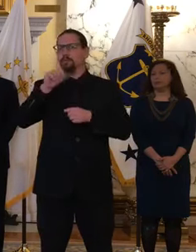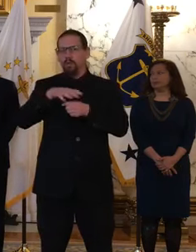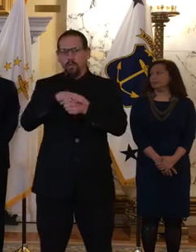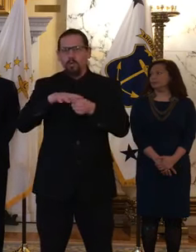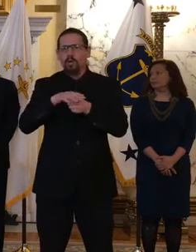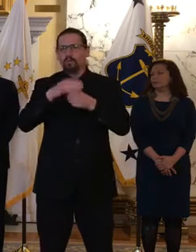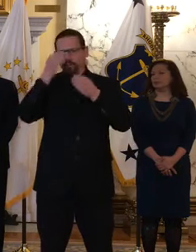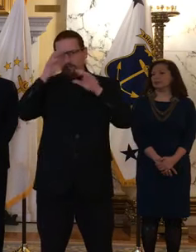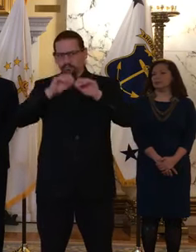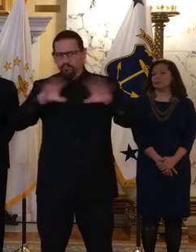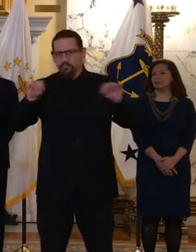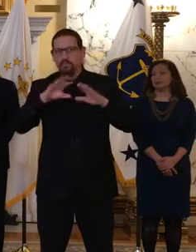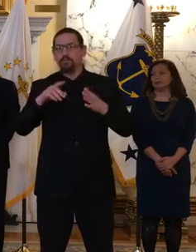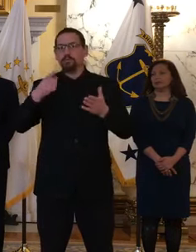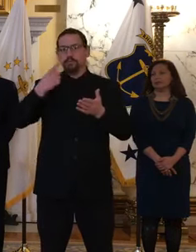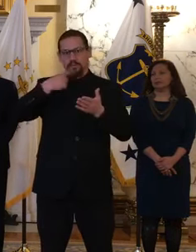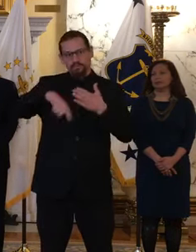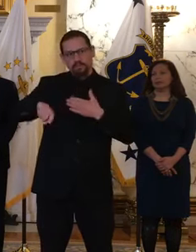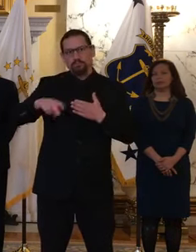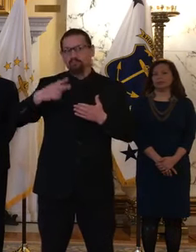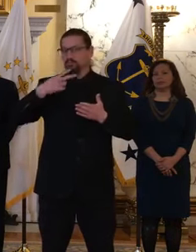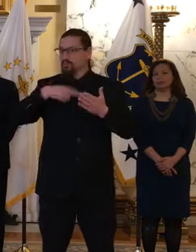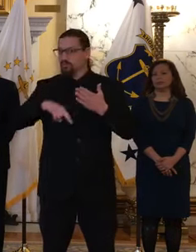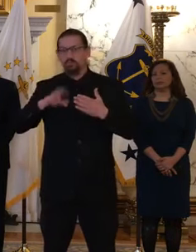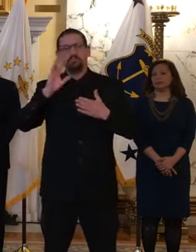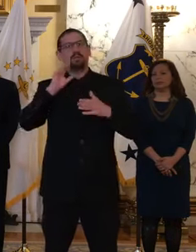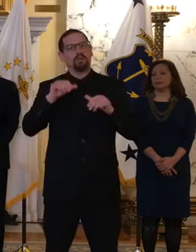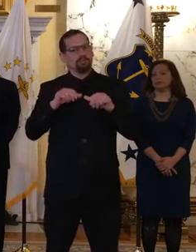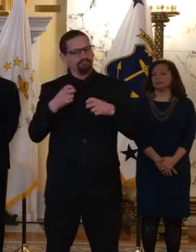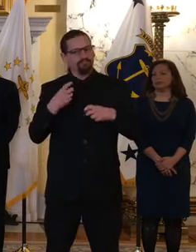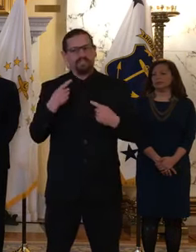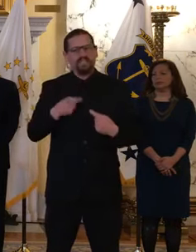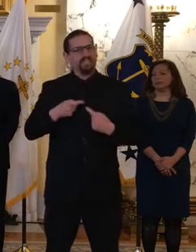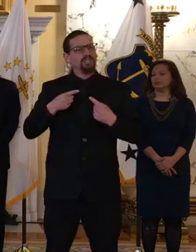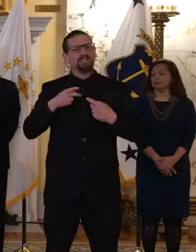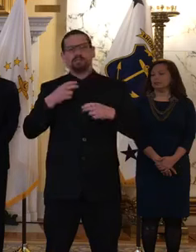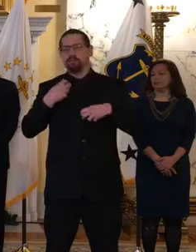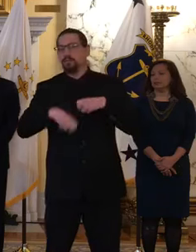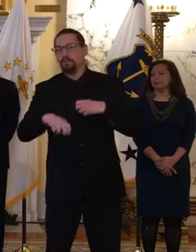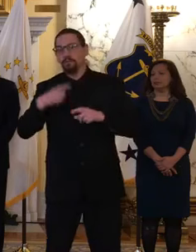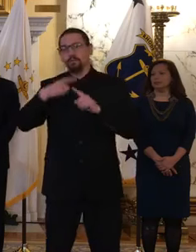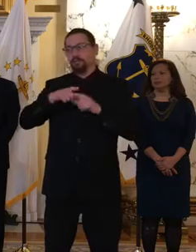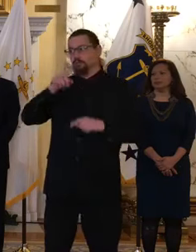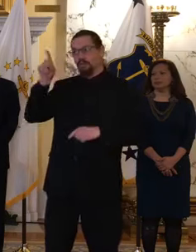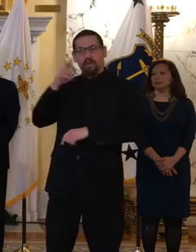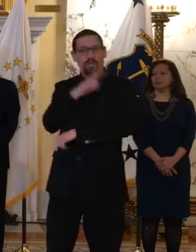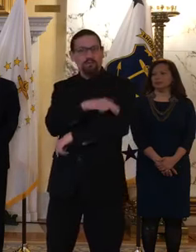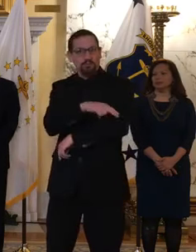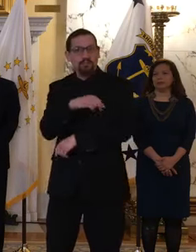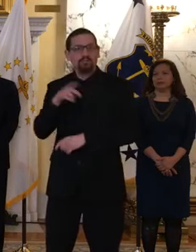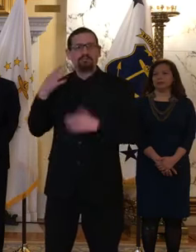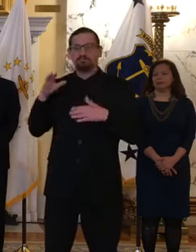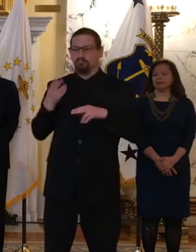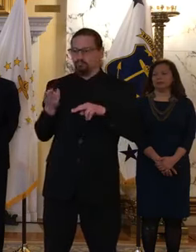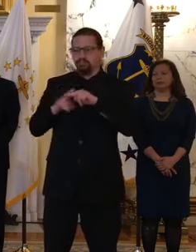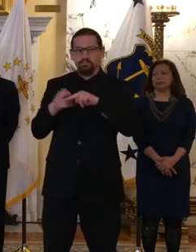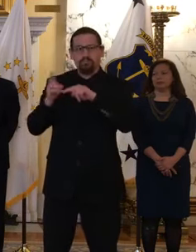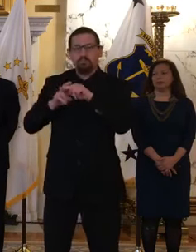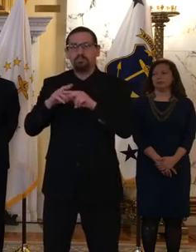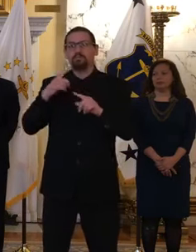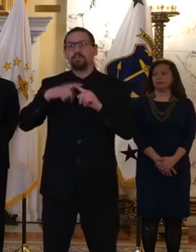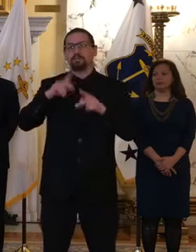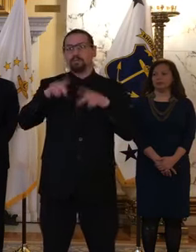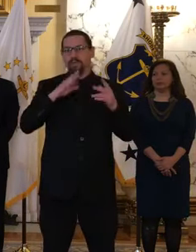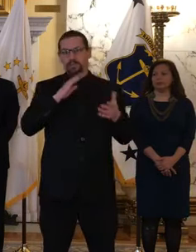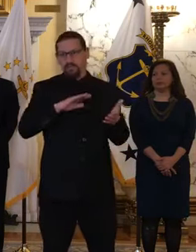We're going to start to see cases rise, hospitalizations rise, unfortunately death toll rise here in Rhode Island and throughout the